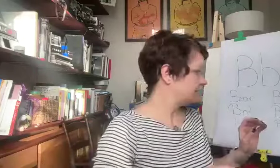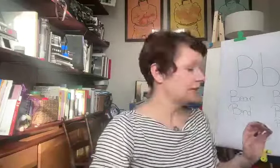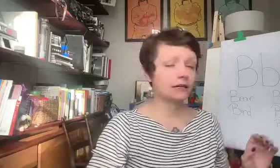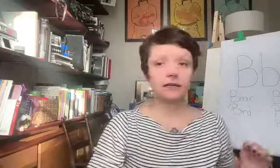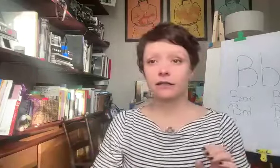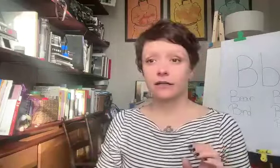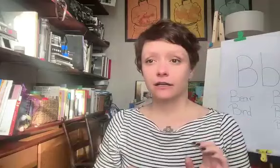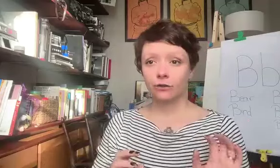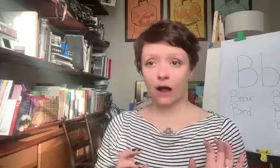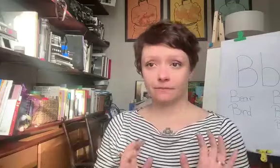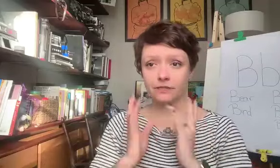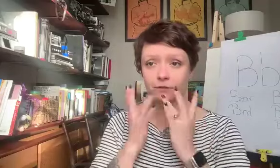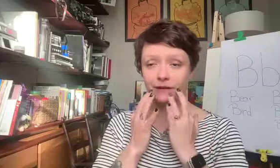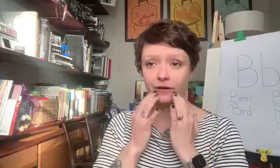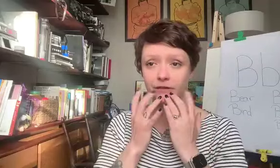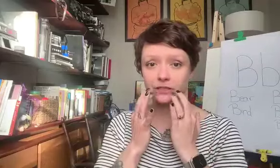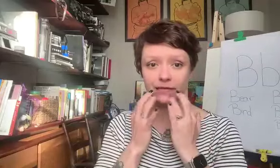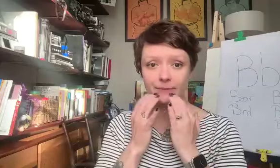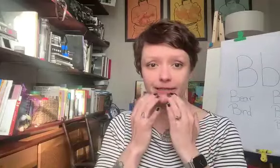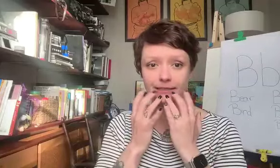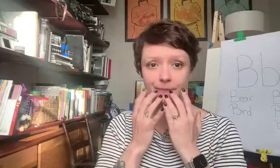let's crumbs. We have 20 minutes.